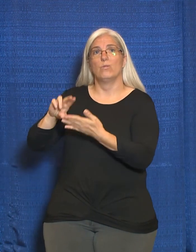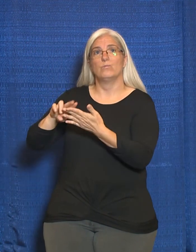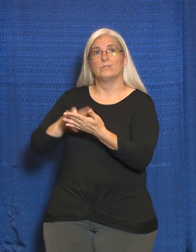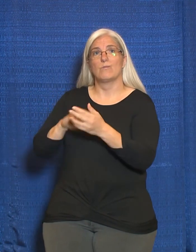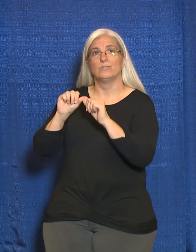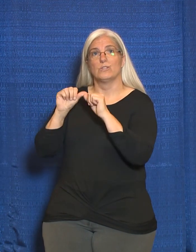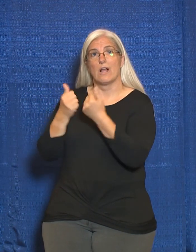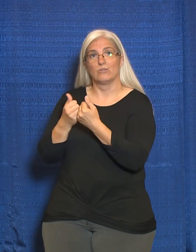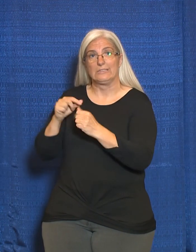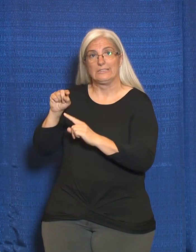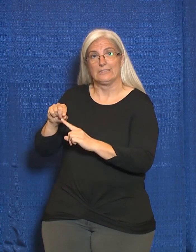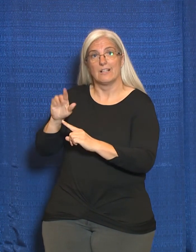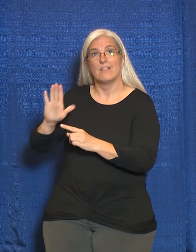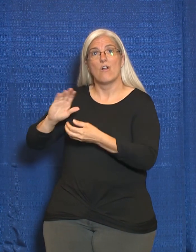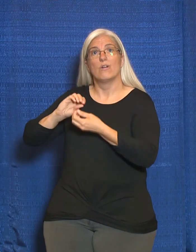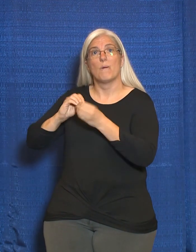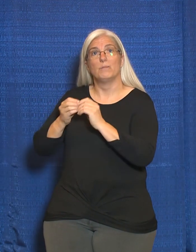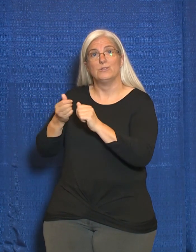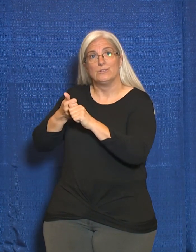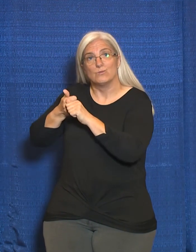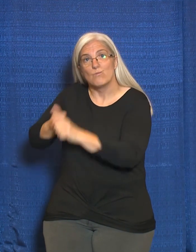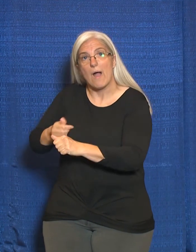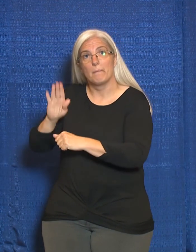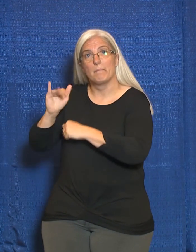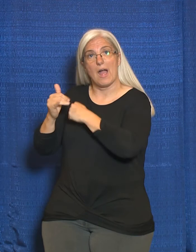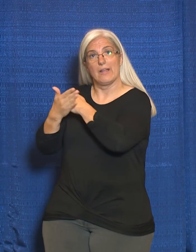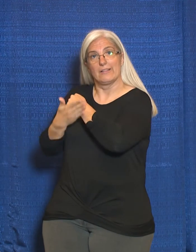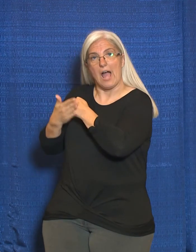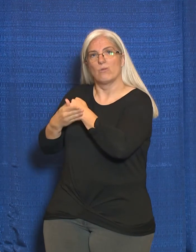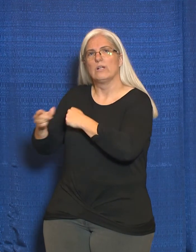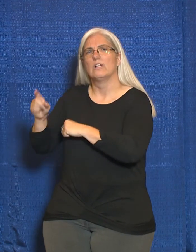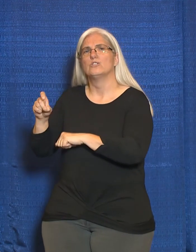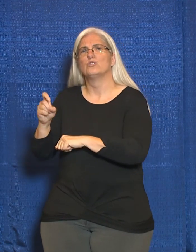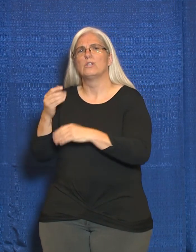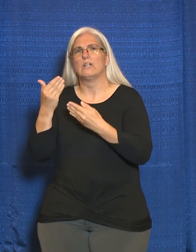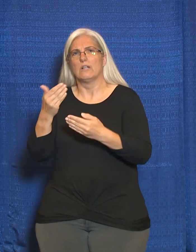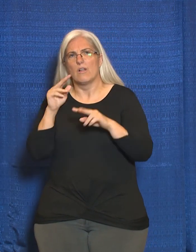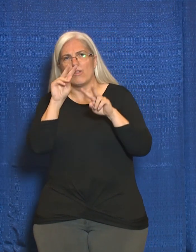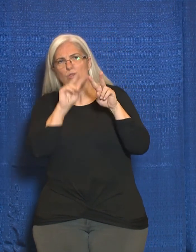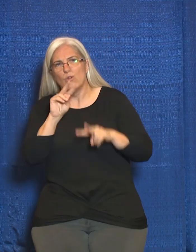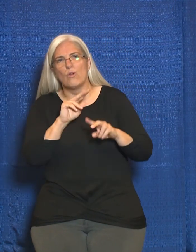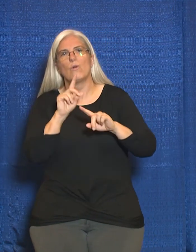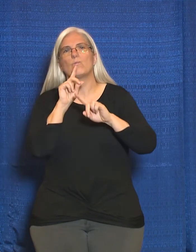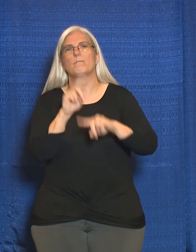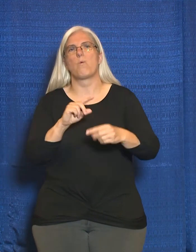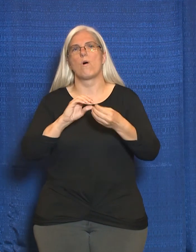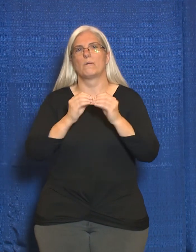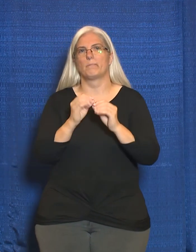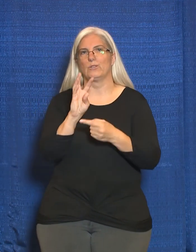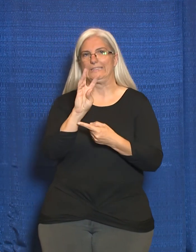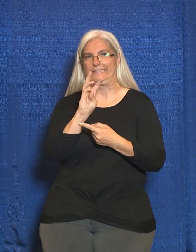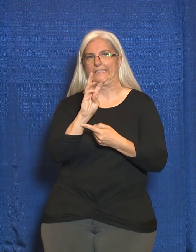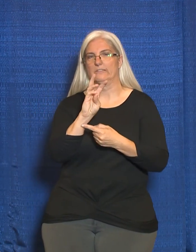VRAs whose numbers are tracked by the county should check report number 6 to verify their voter registration numbers.